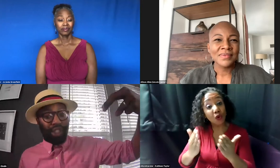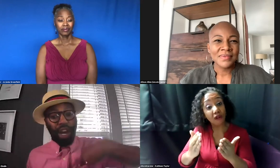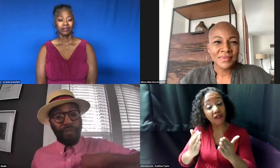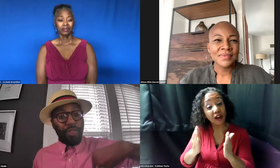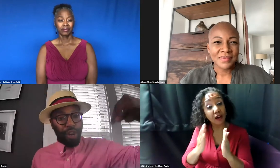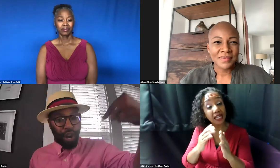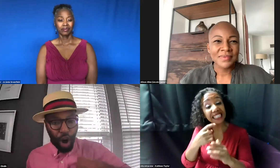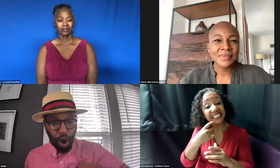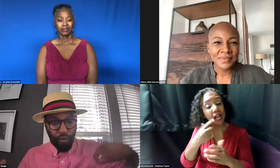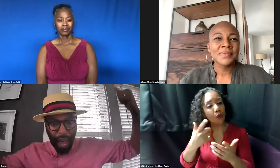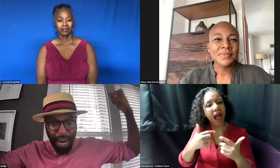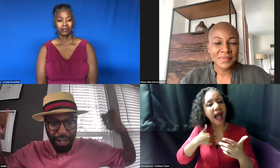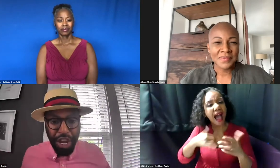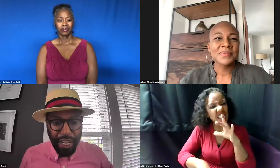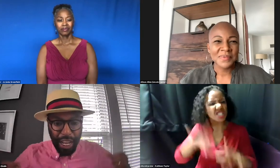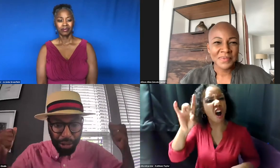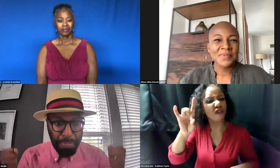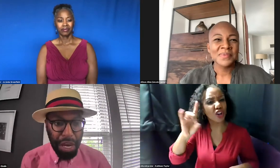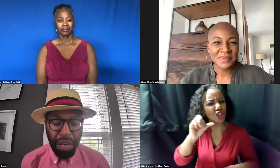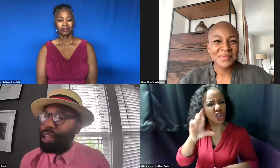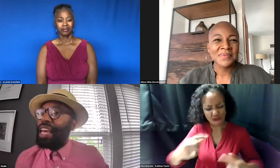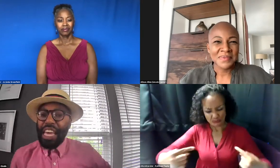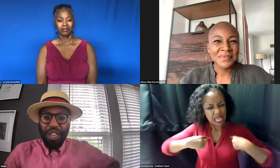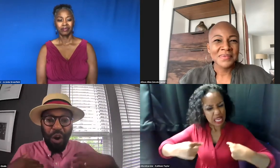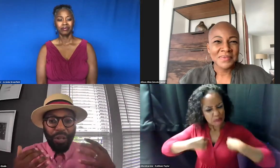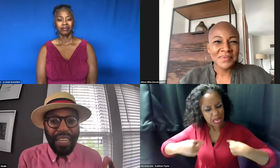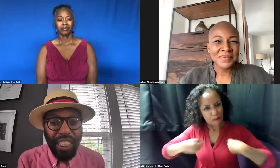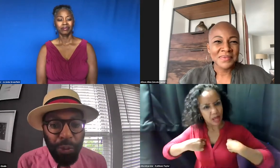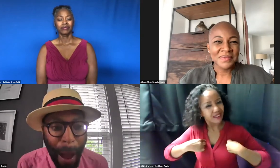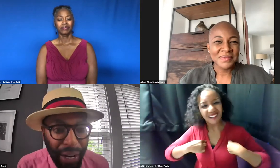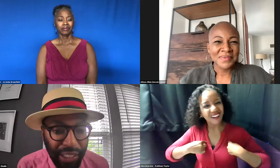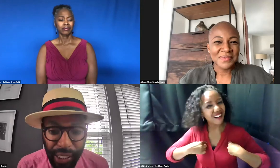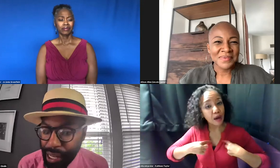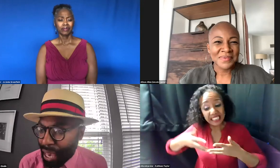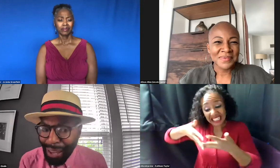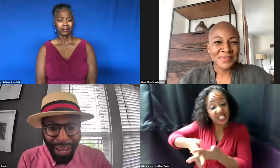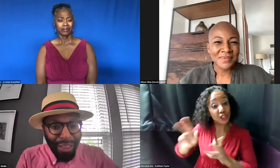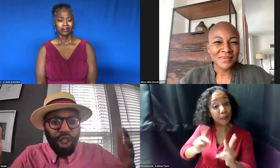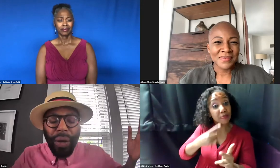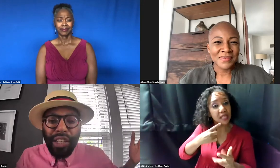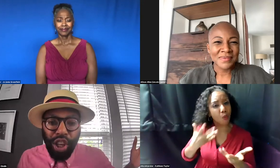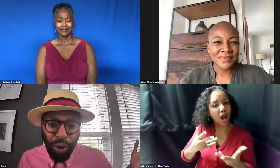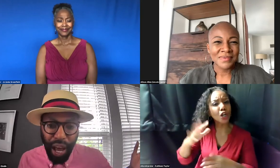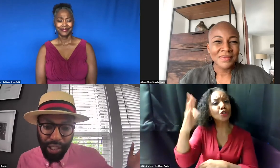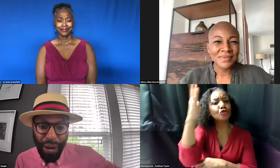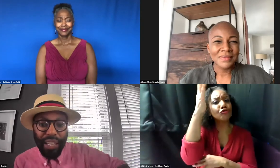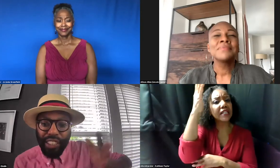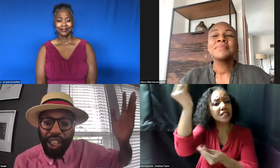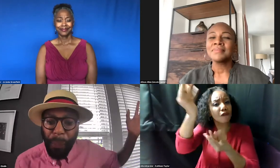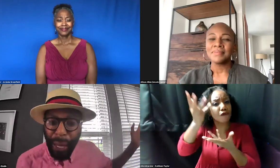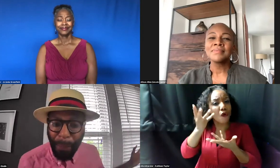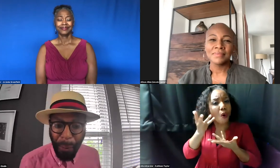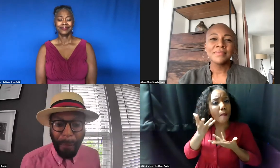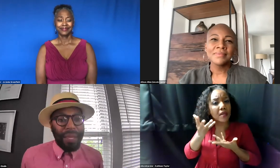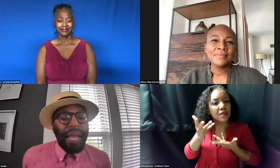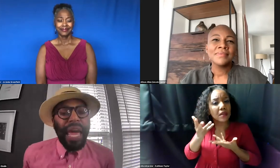I discovered the curve. I did it. It's me. You go to the indigenous populations and they say, the trees told us. We listened to